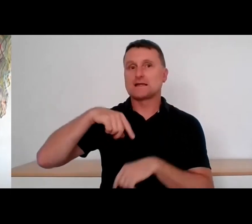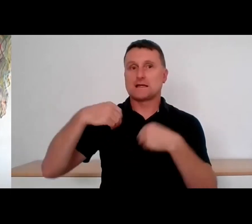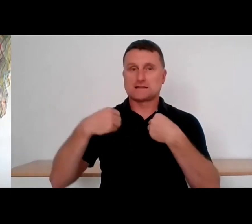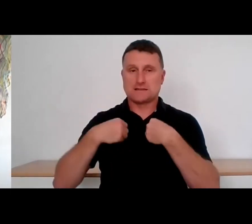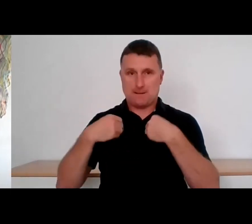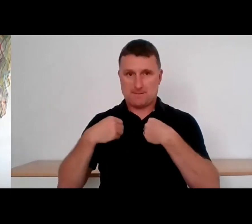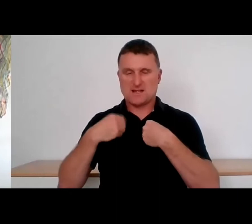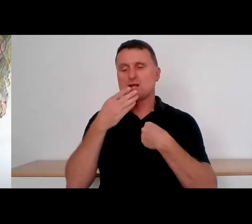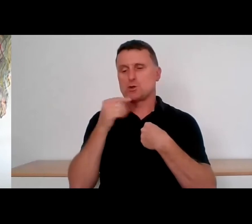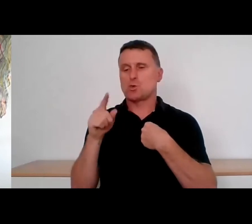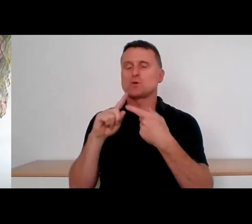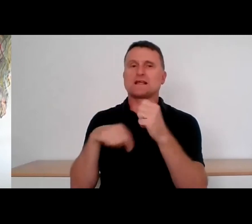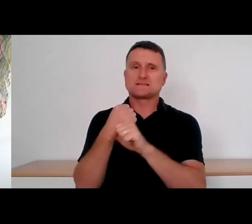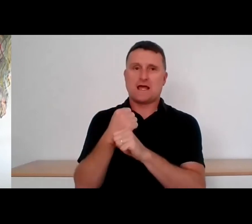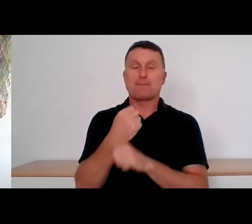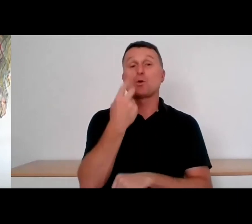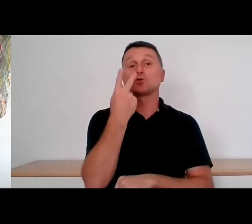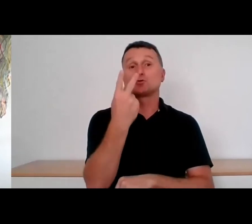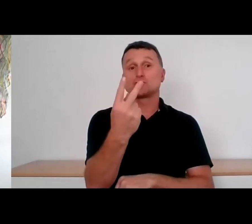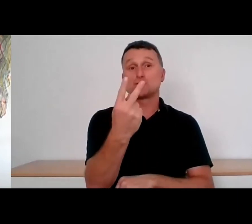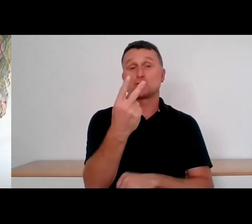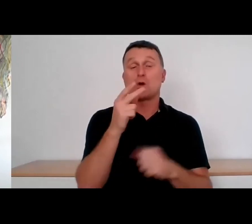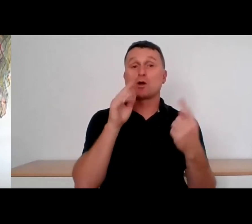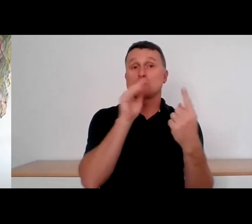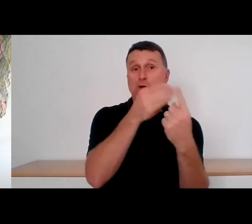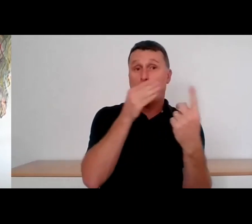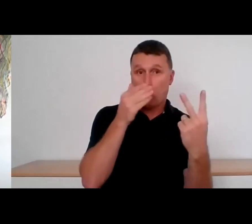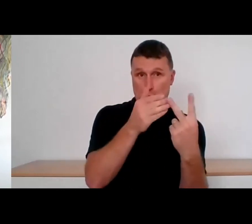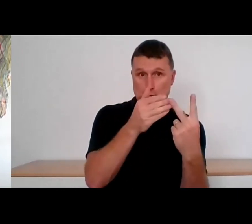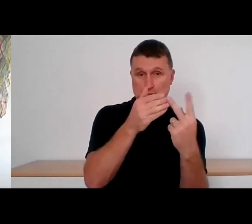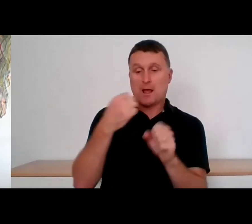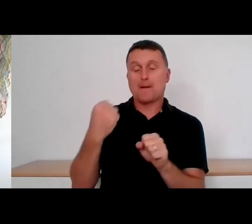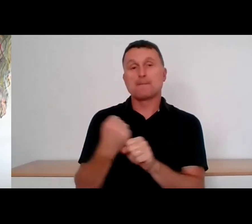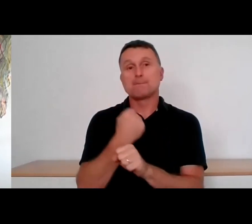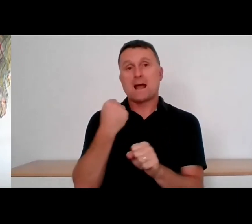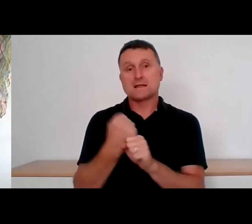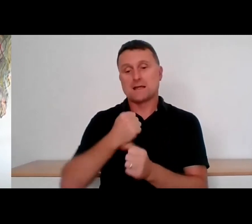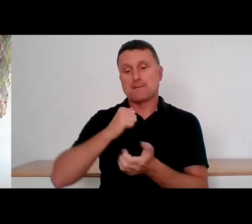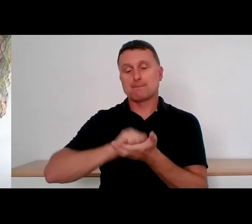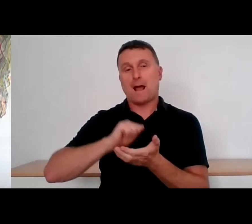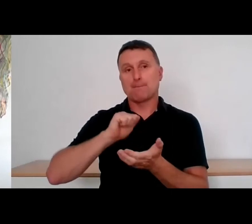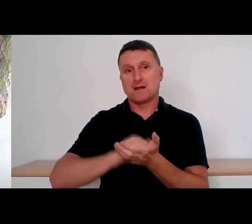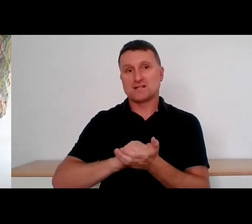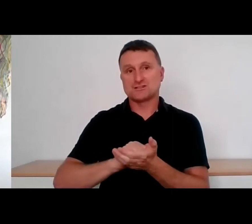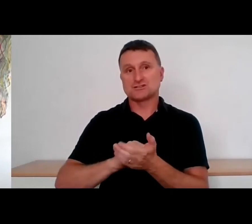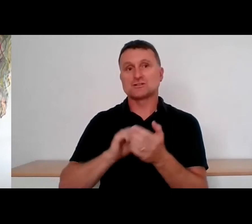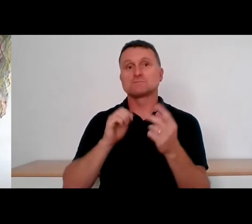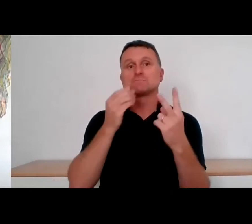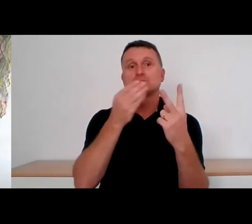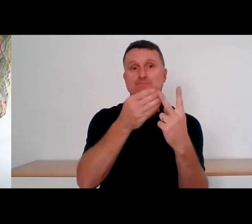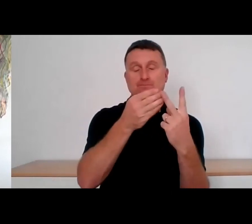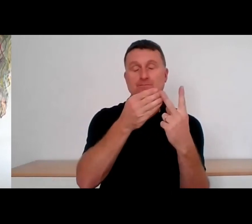strategic goals in its already public strategic plan, each of which are supported by 2 business